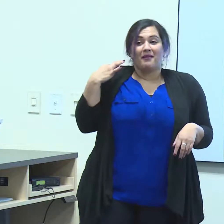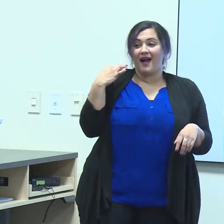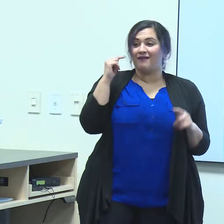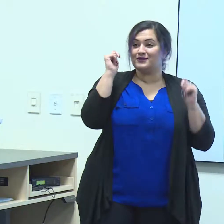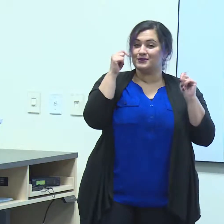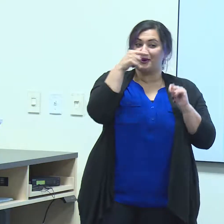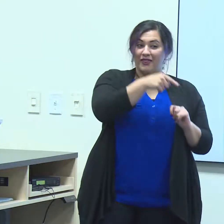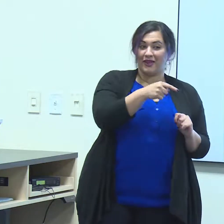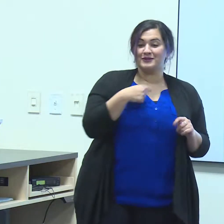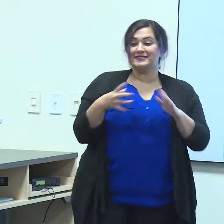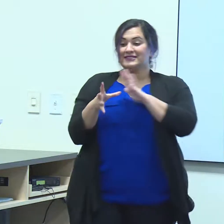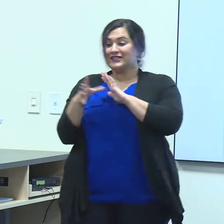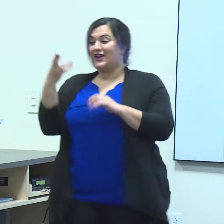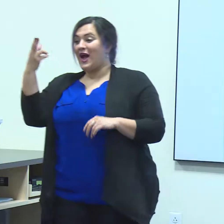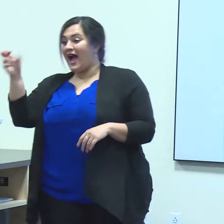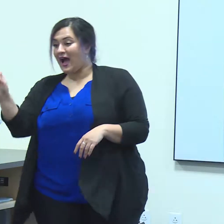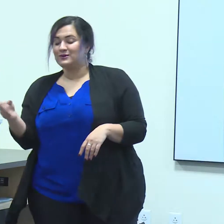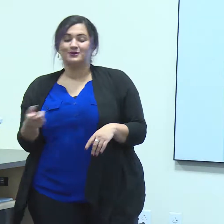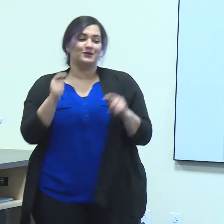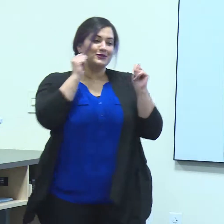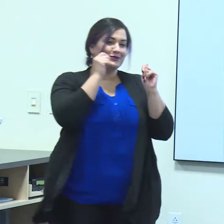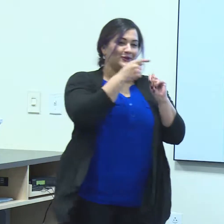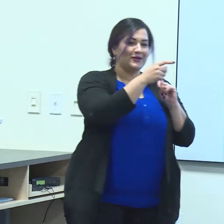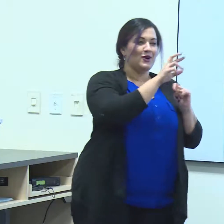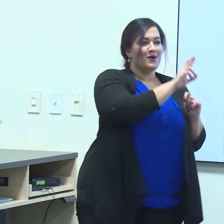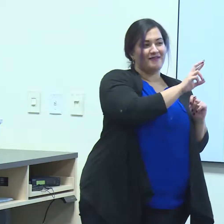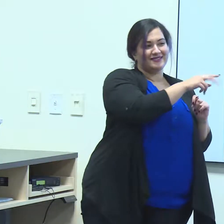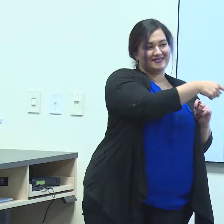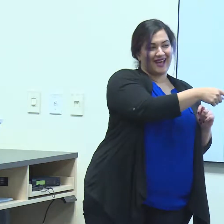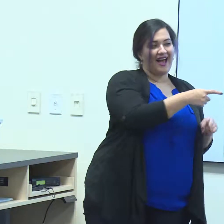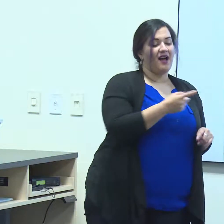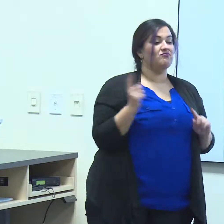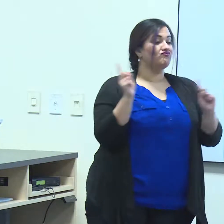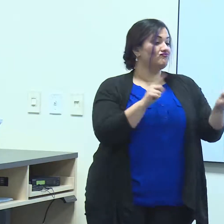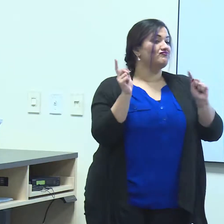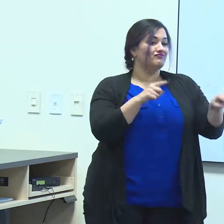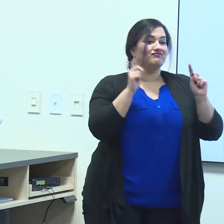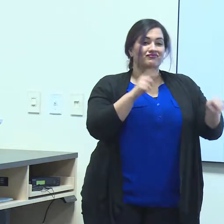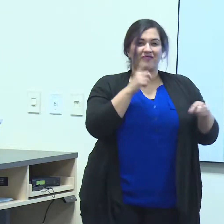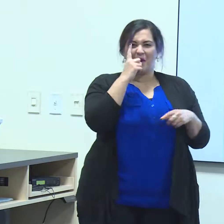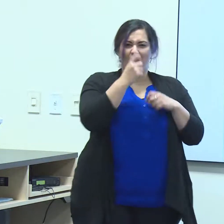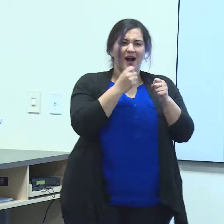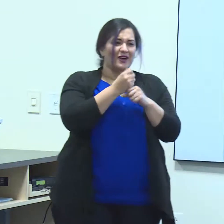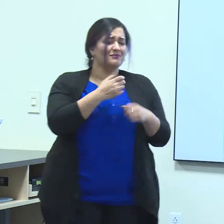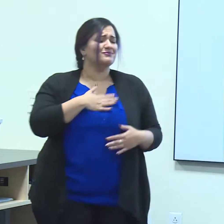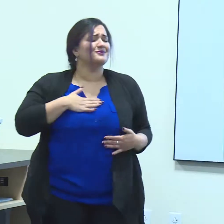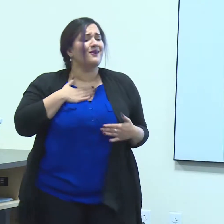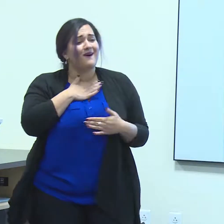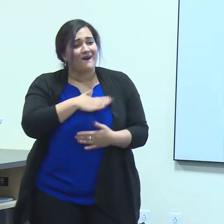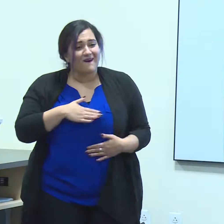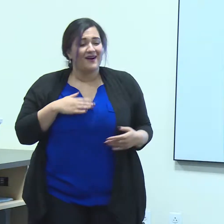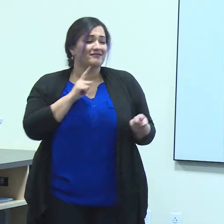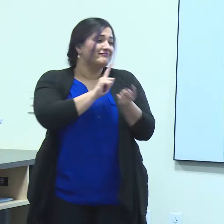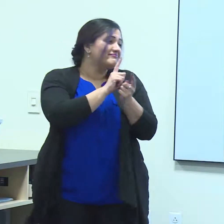applied for a tutoring position at Riverside, and I would go for a year. My senior year, I met a